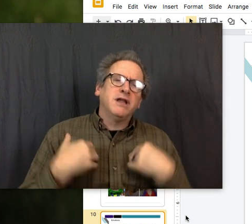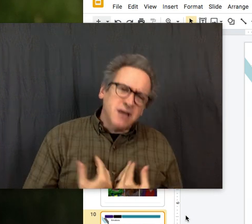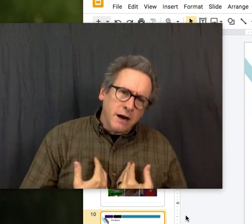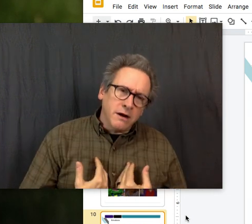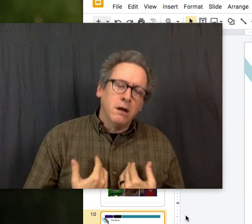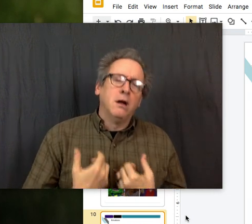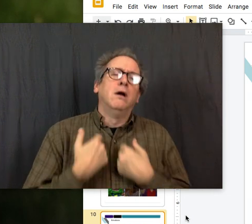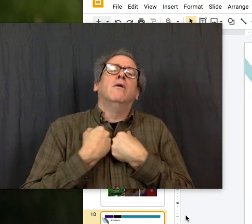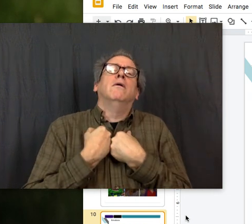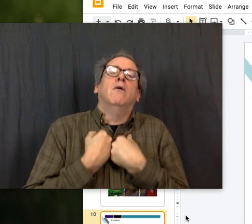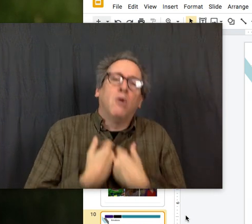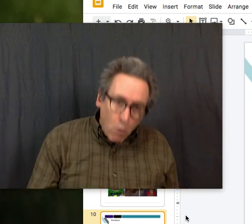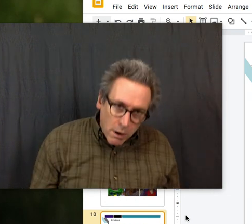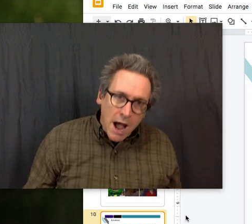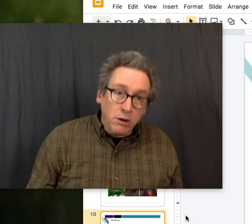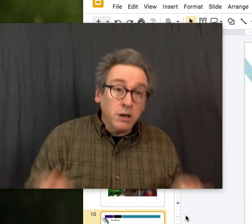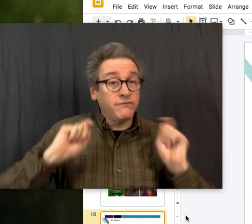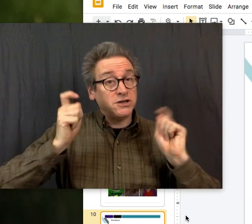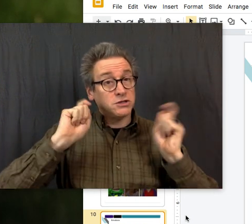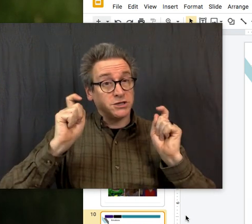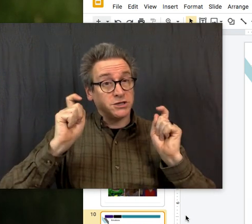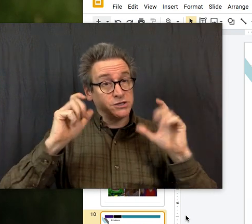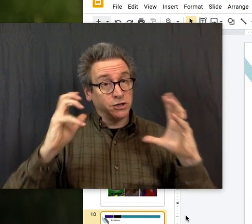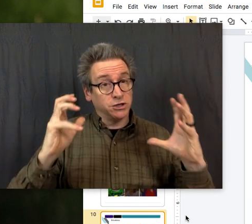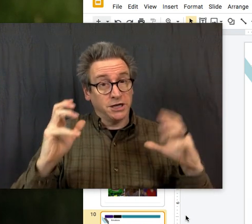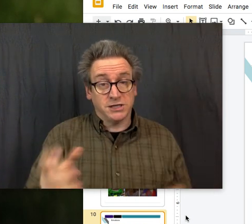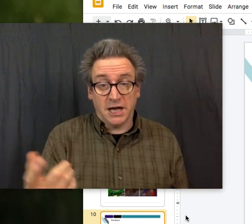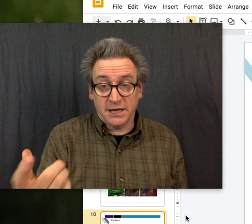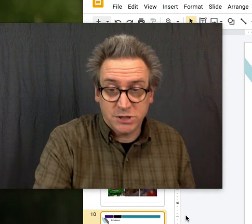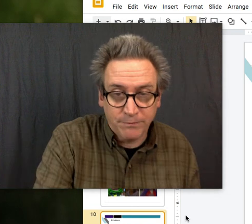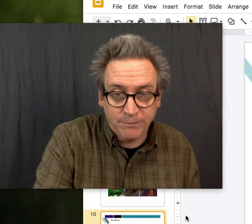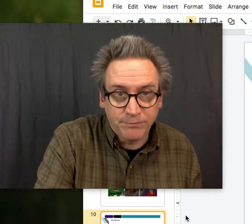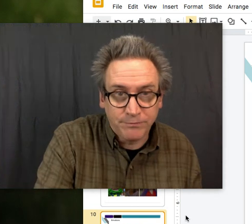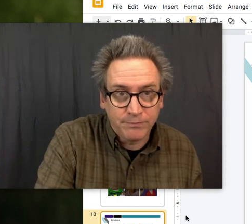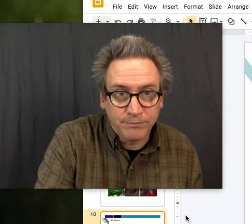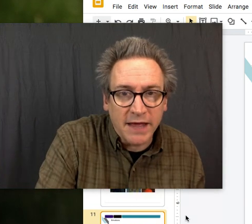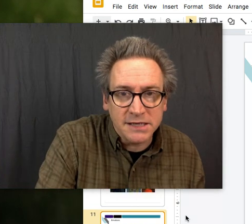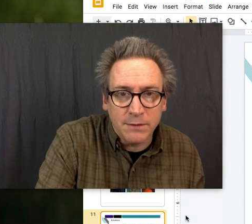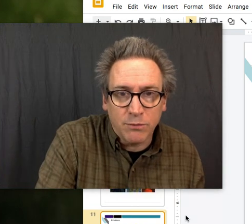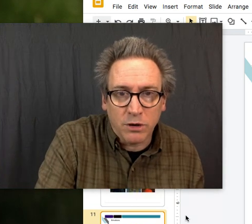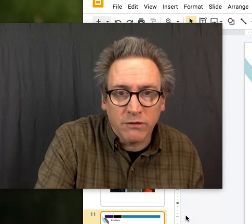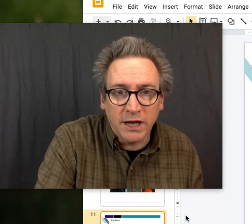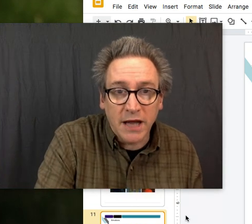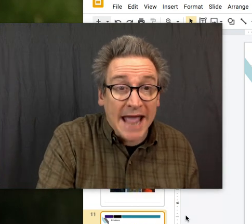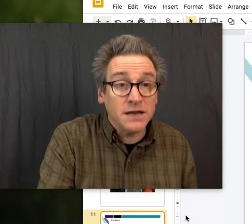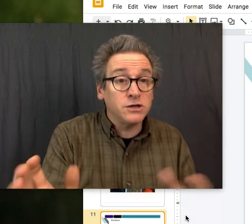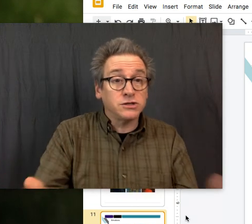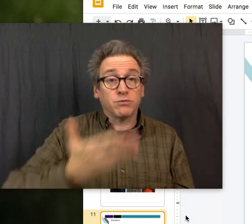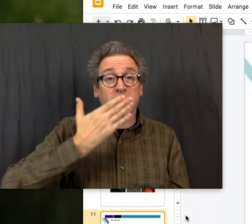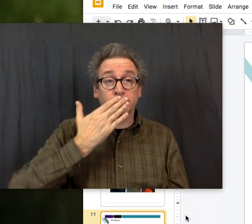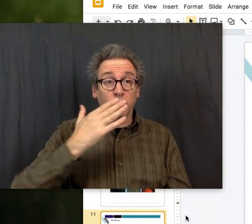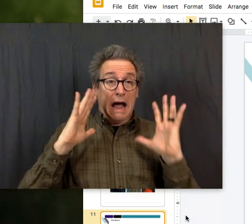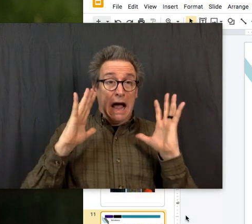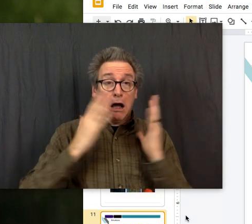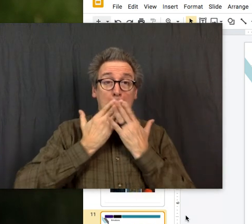really tired, or worn out, your facial expression is going to change size. So that is an important thing. And